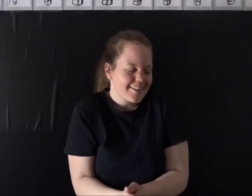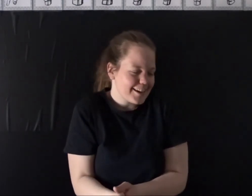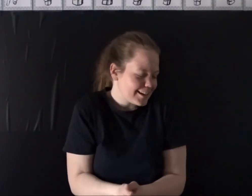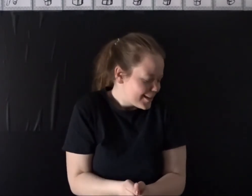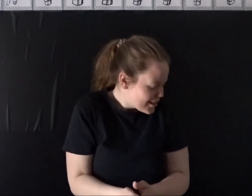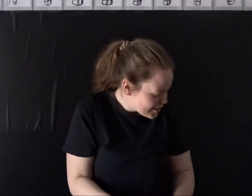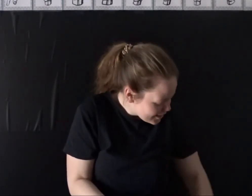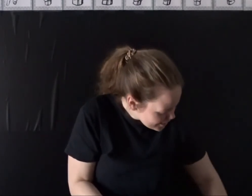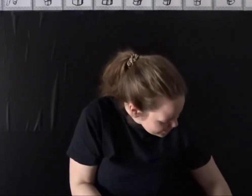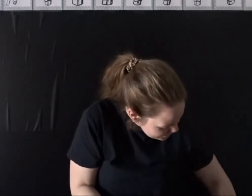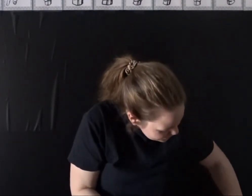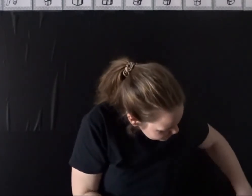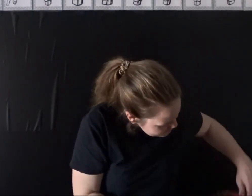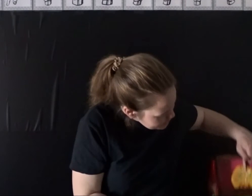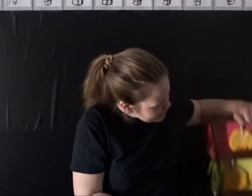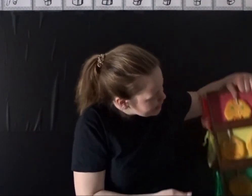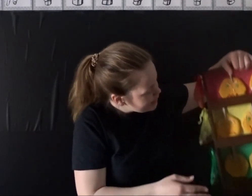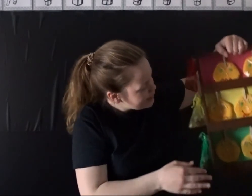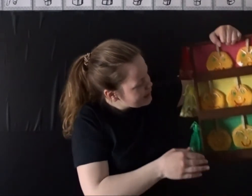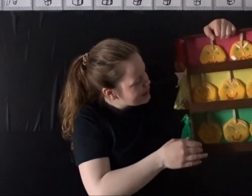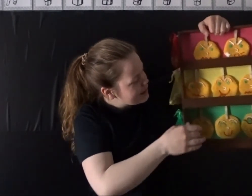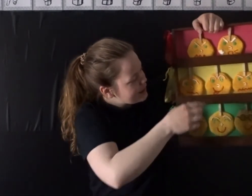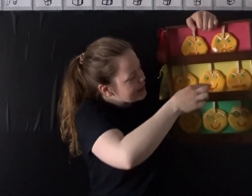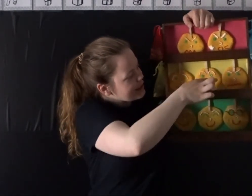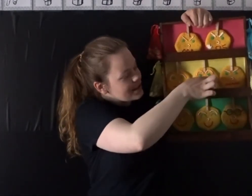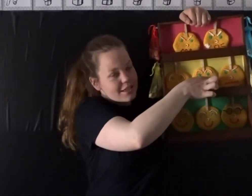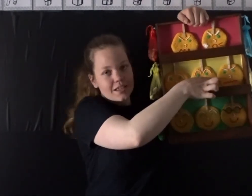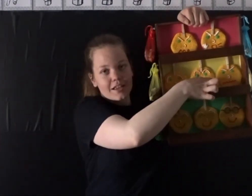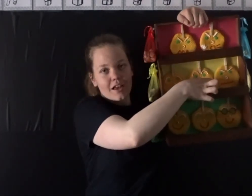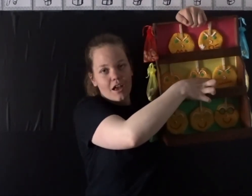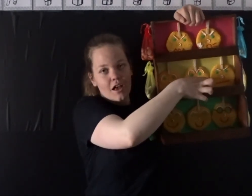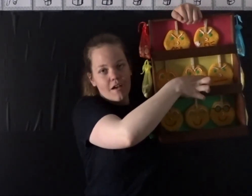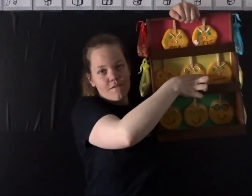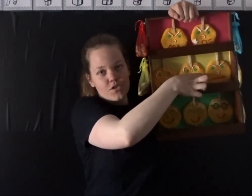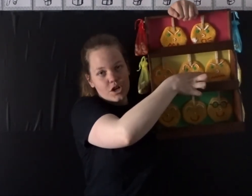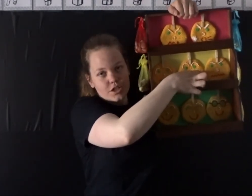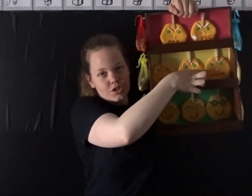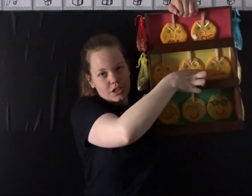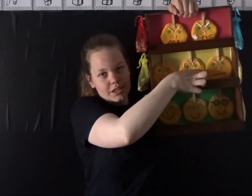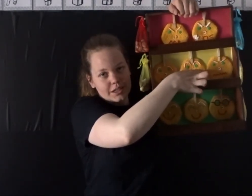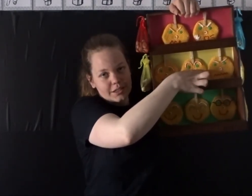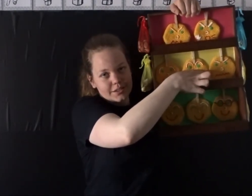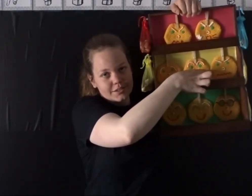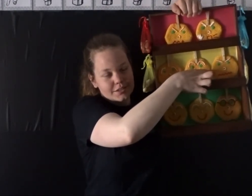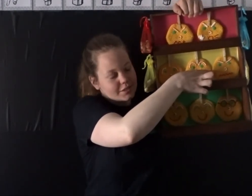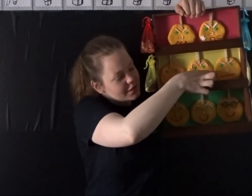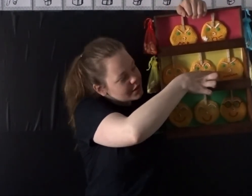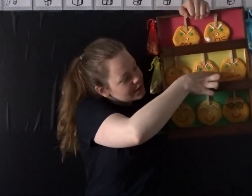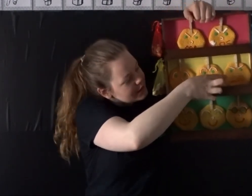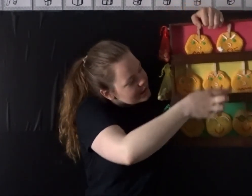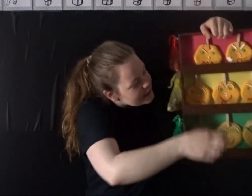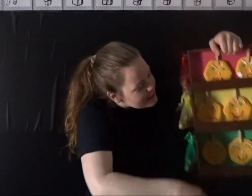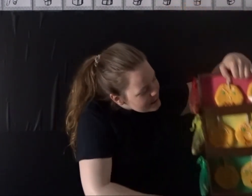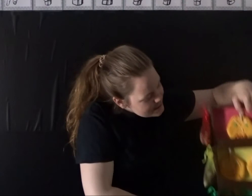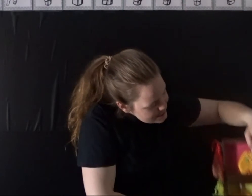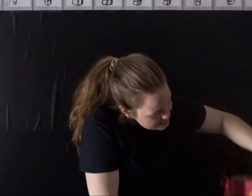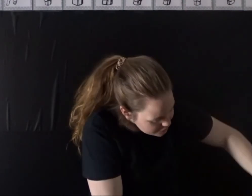Alright, the next one is frustrated. This is another